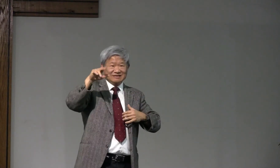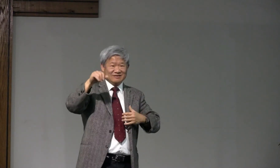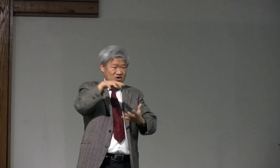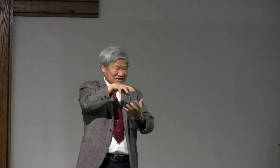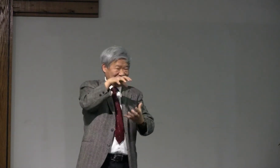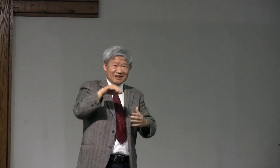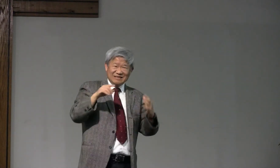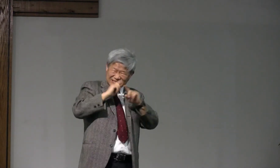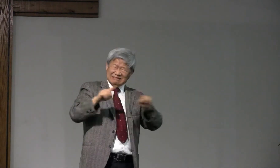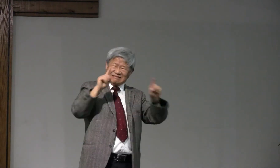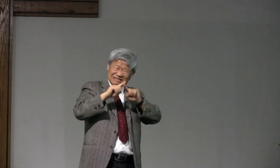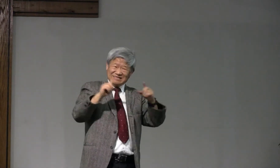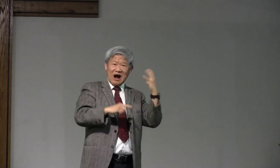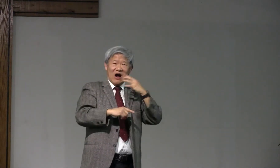And the hippos.